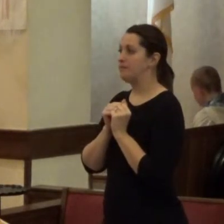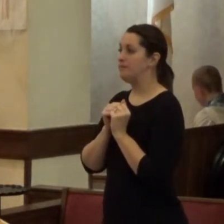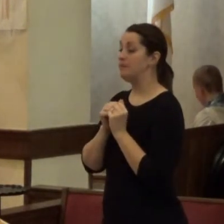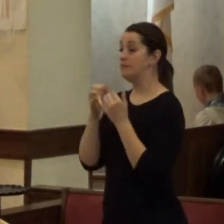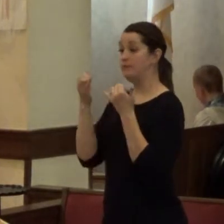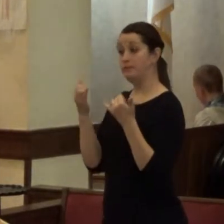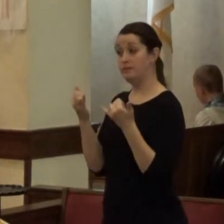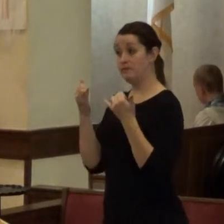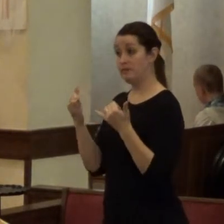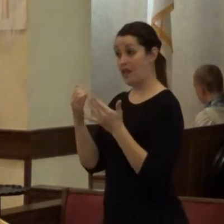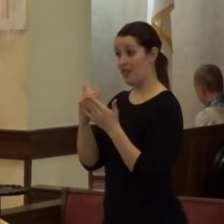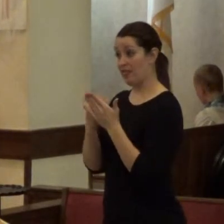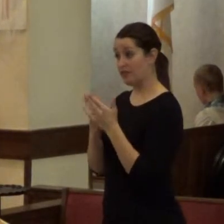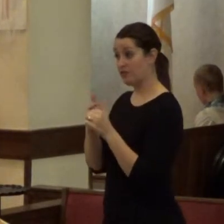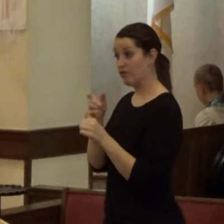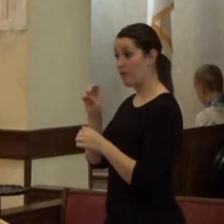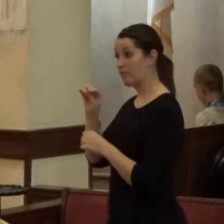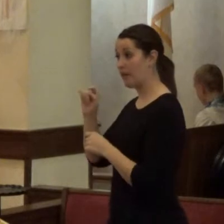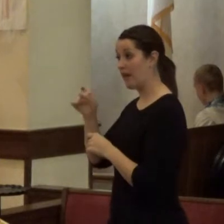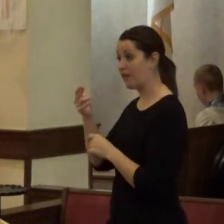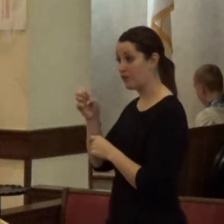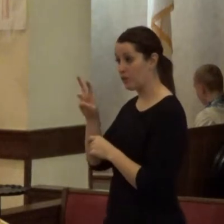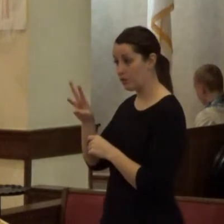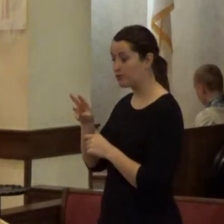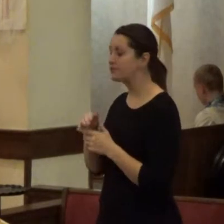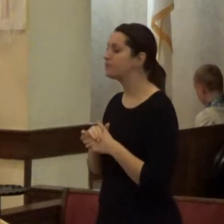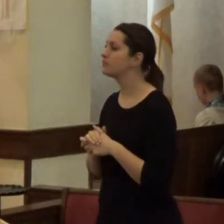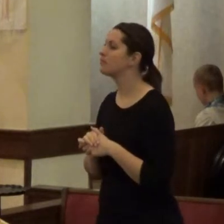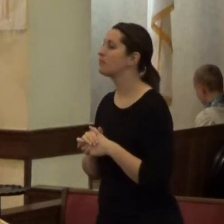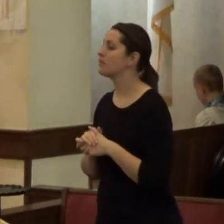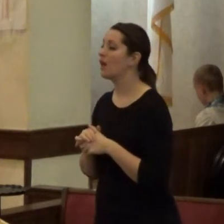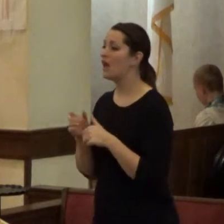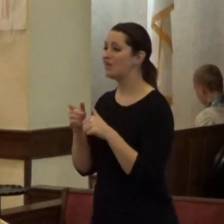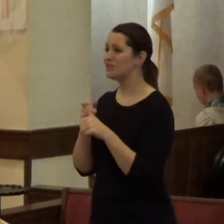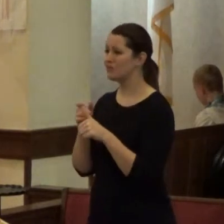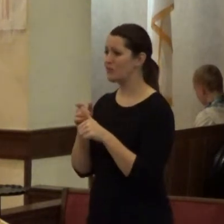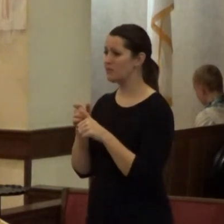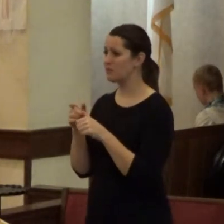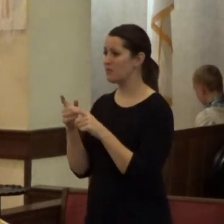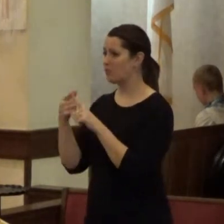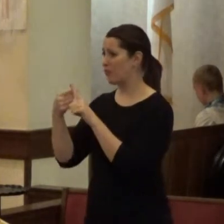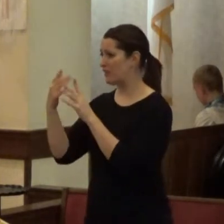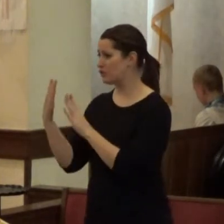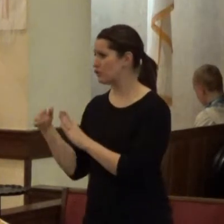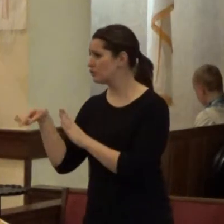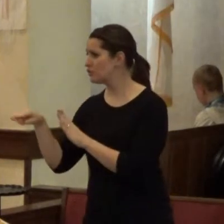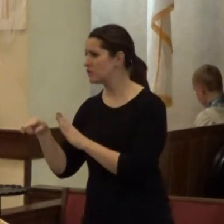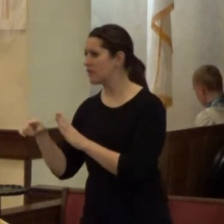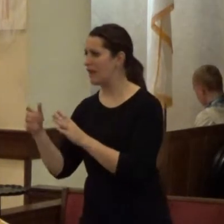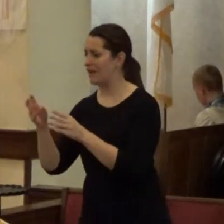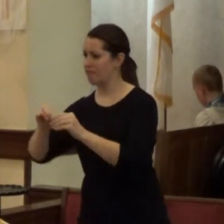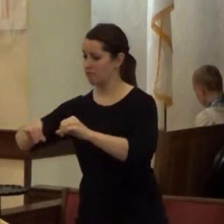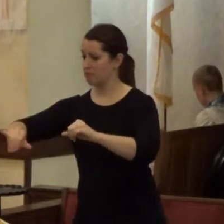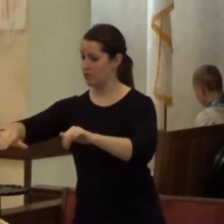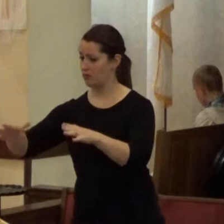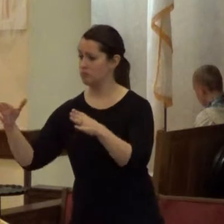Now, today's lesson from Matthew is about some selfish tenants who were given a plot of